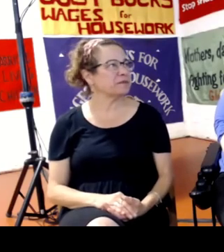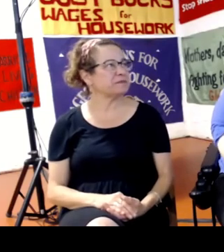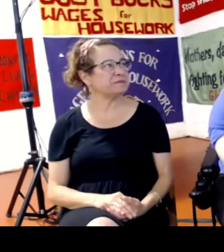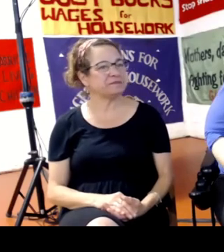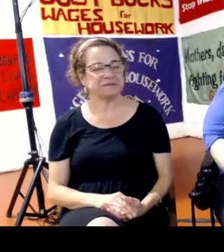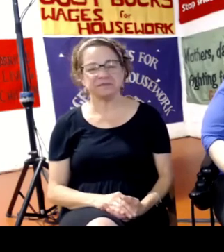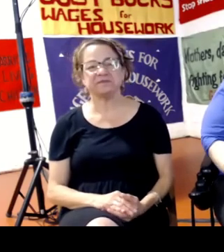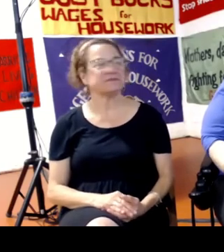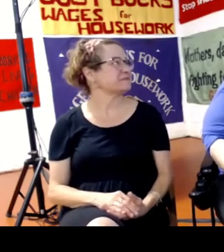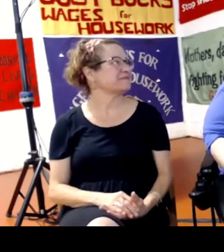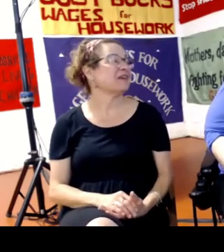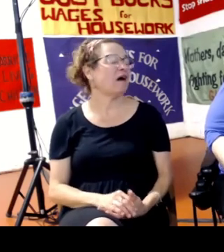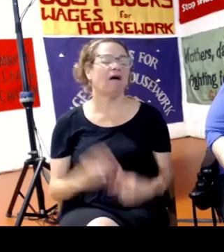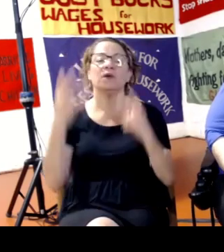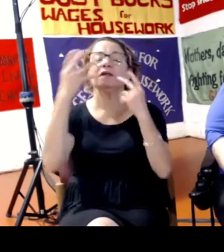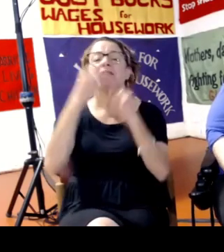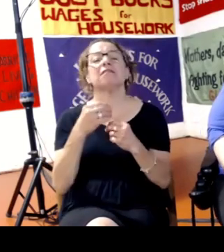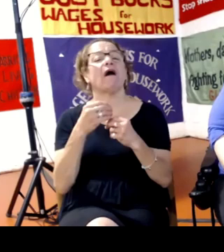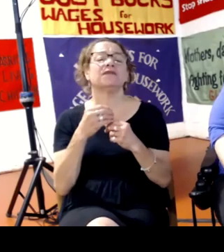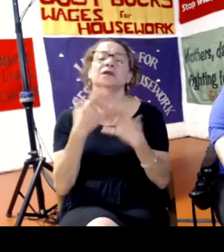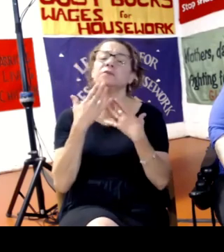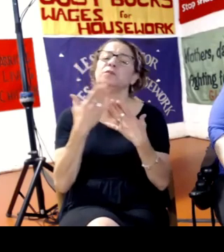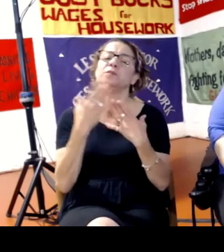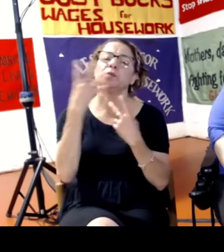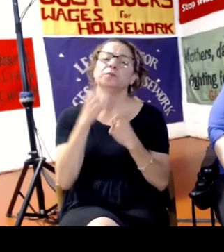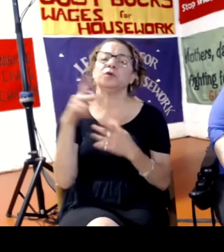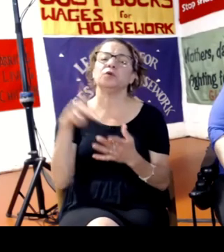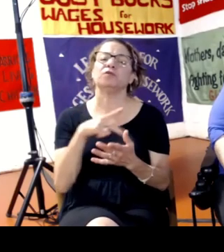That's lovely. Thank you, Cecilia. Thank you very much for that.